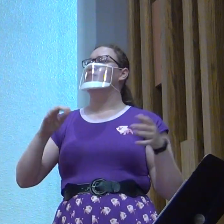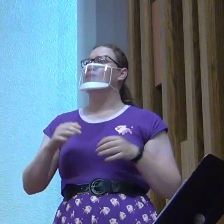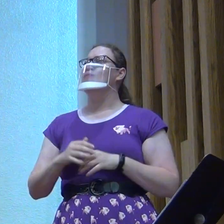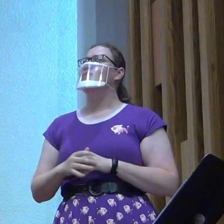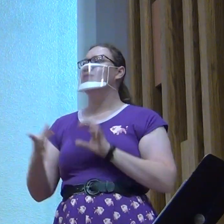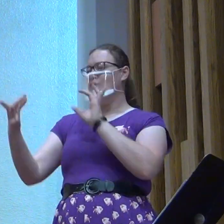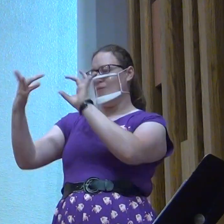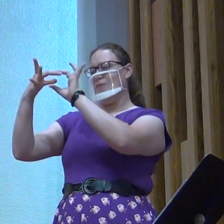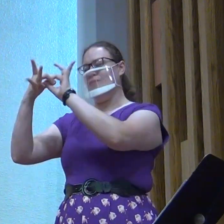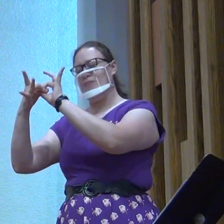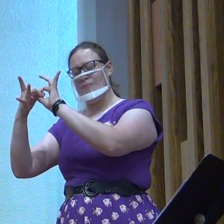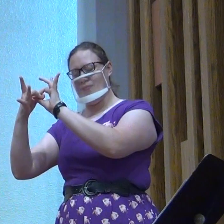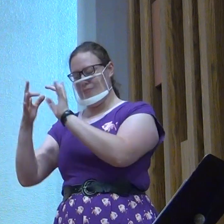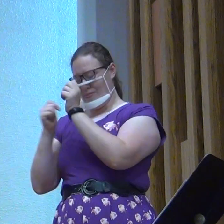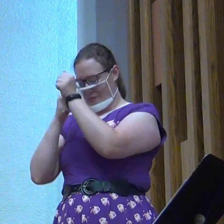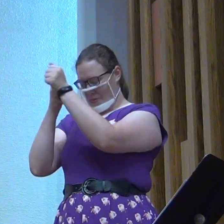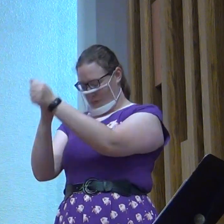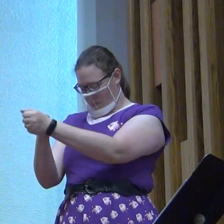and be obedient.